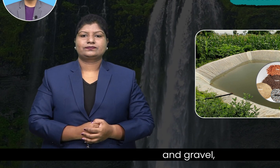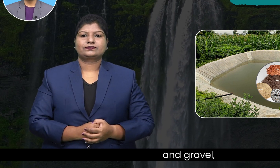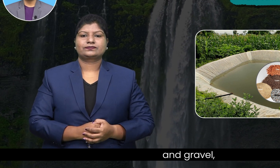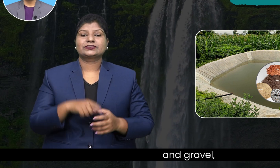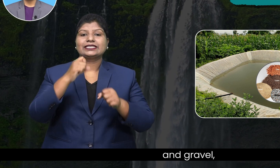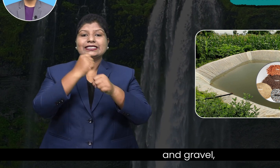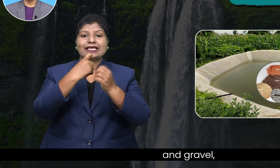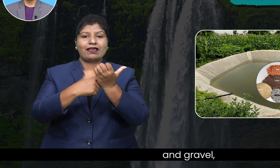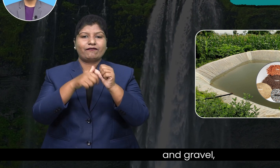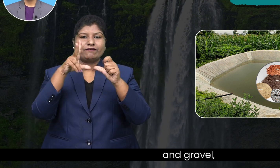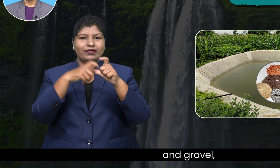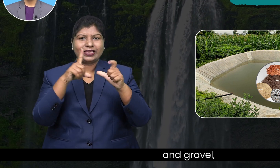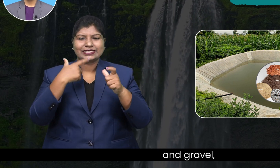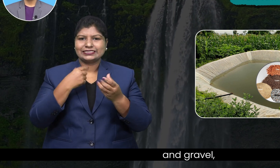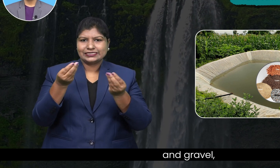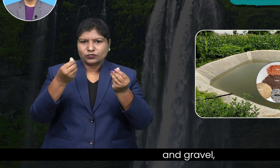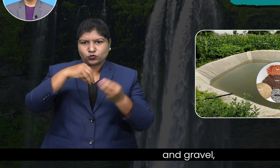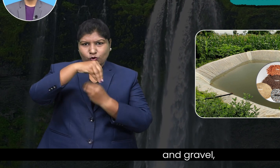and gravel,